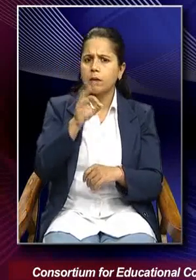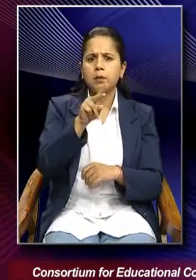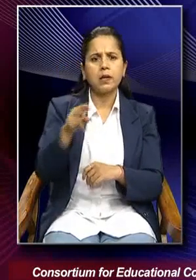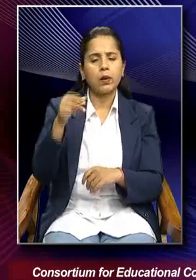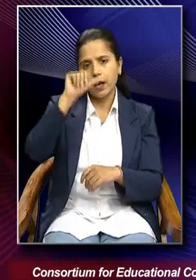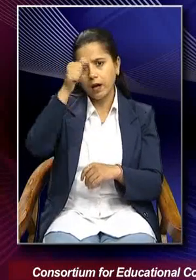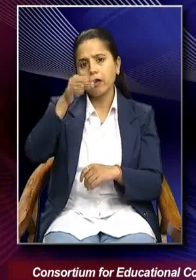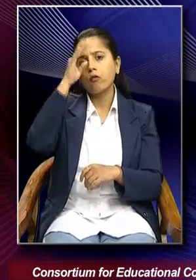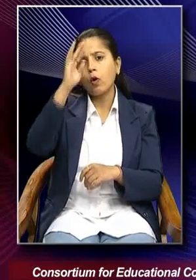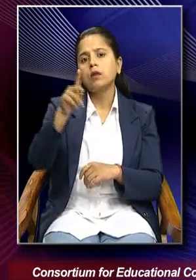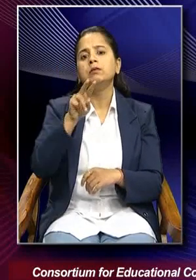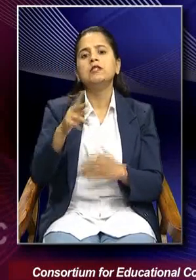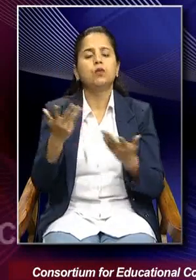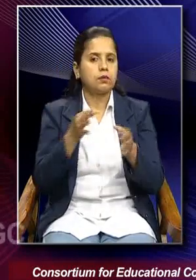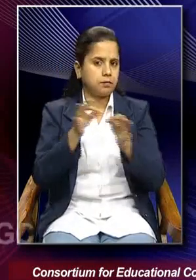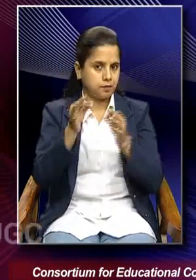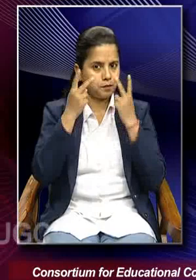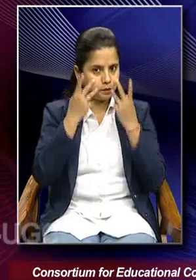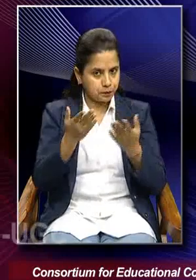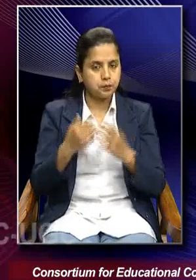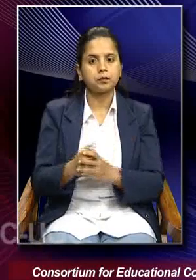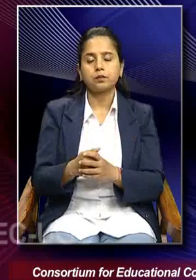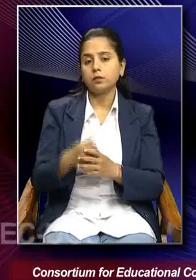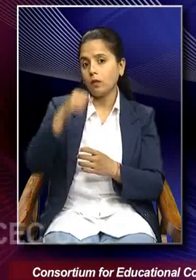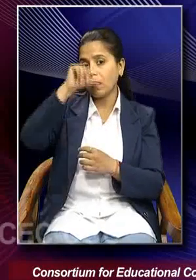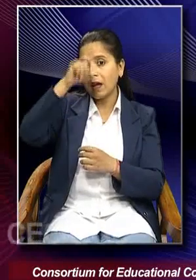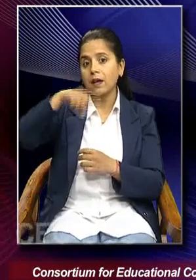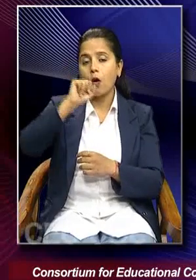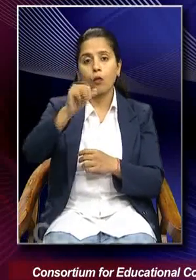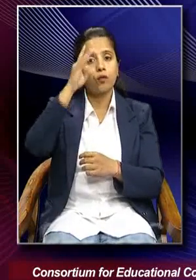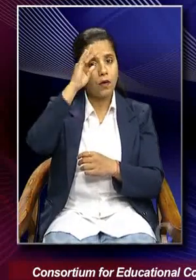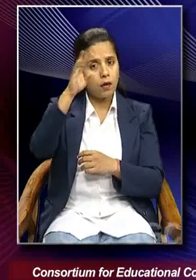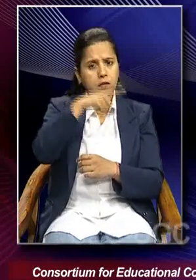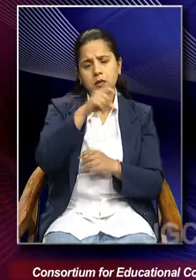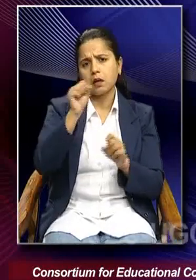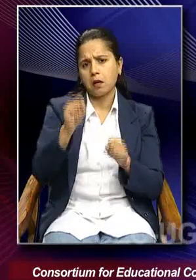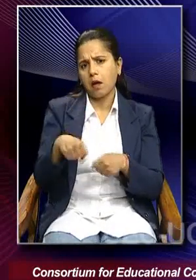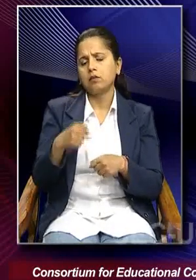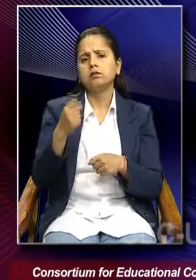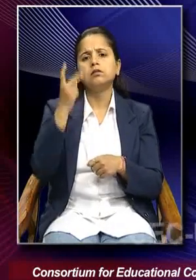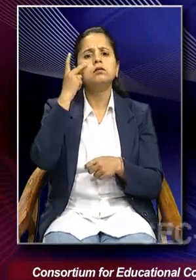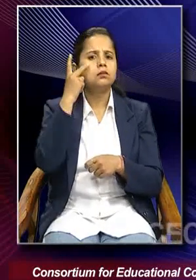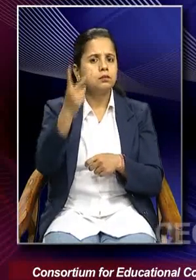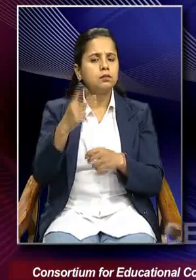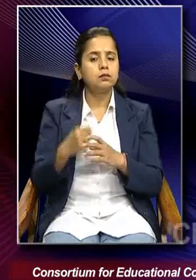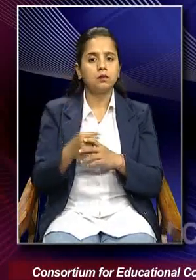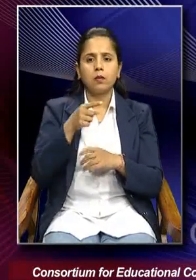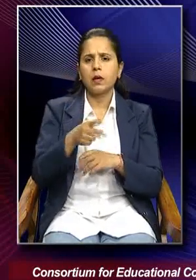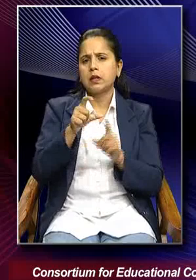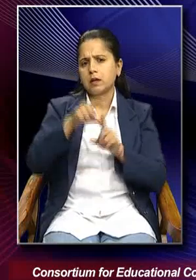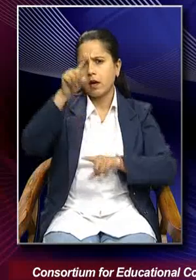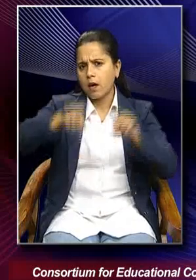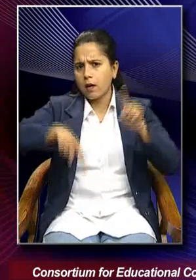Indian philosophy here? So Indian philosophy can be considered as these